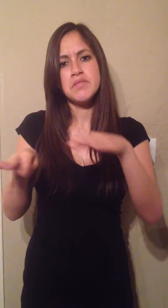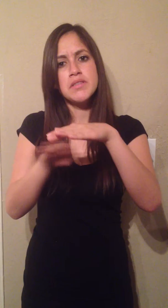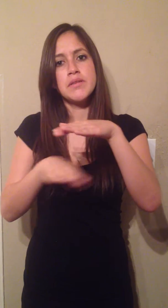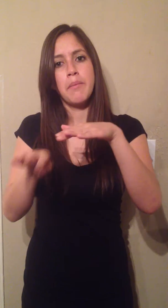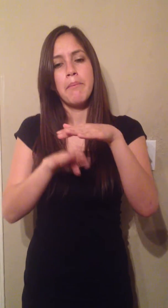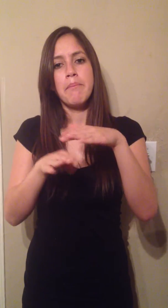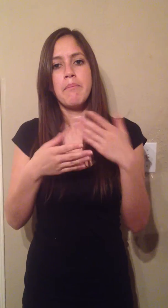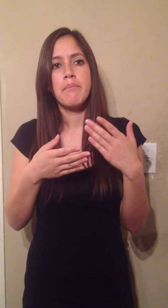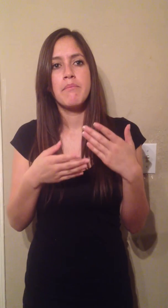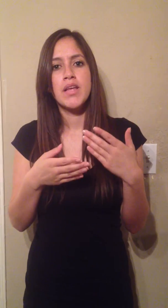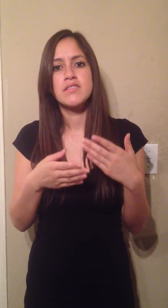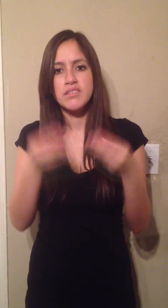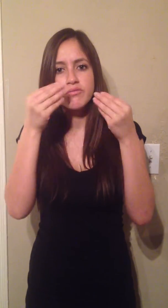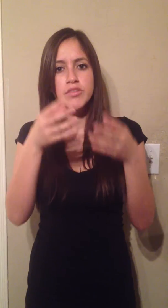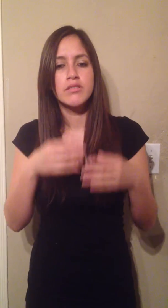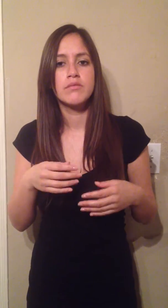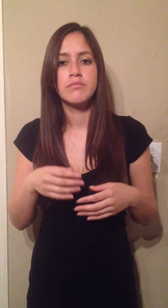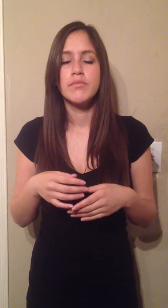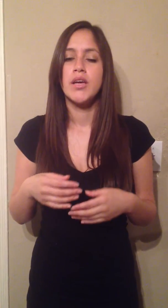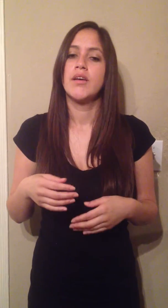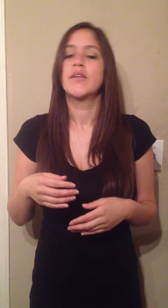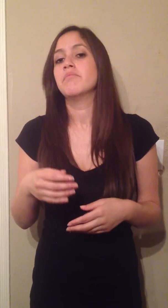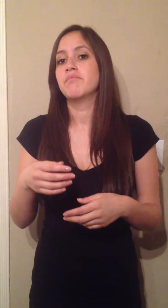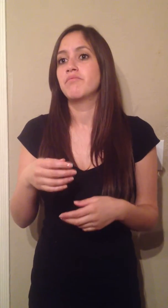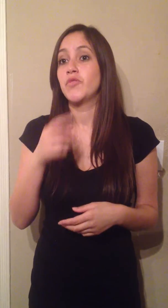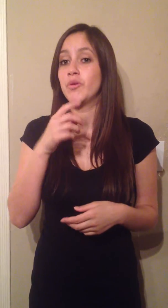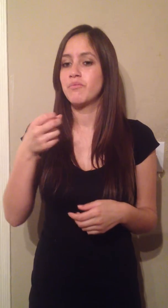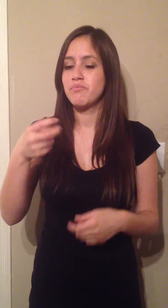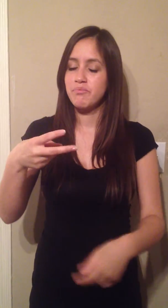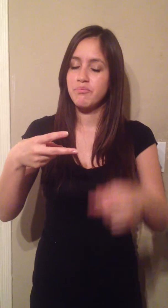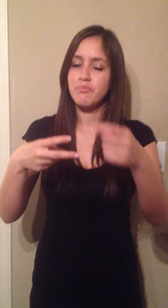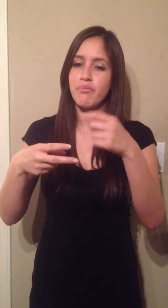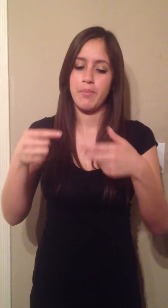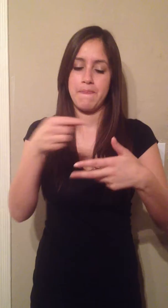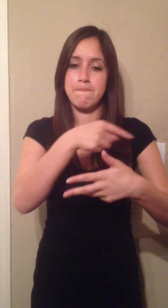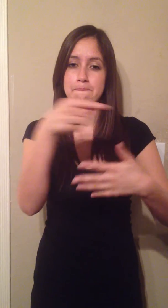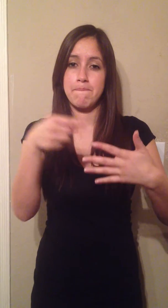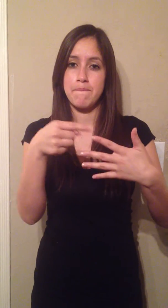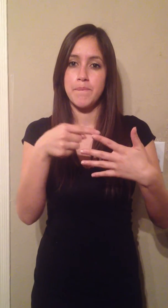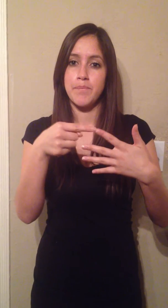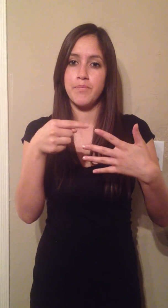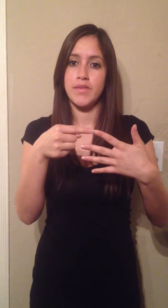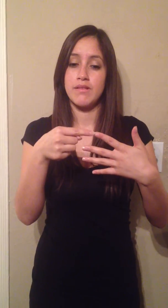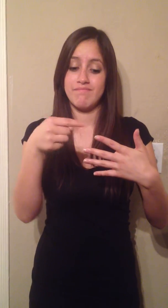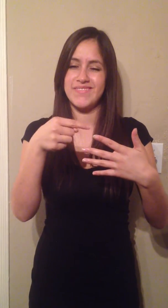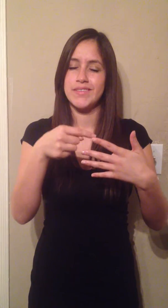say about that, but I'm going to go ahead and move on. The second one on the list is something that I always explain to my students early